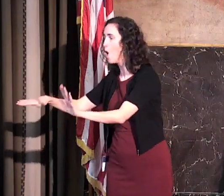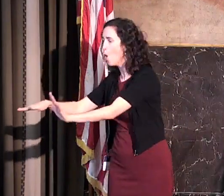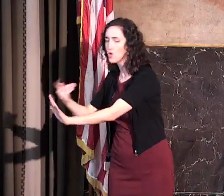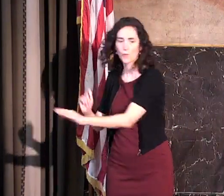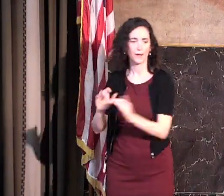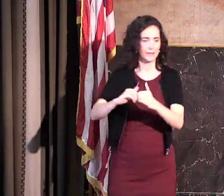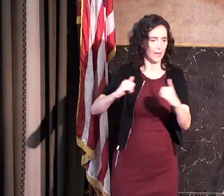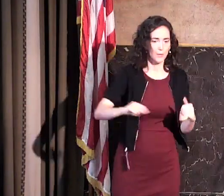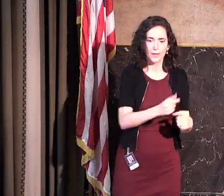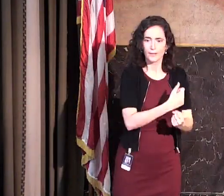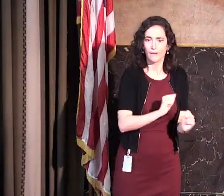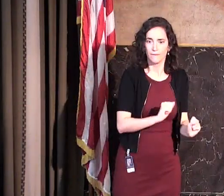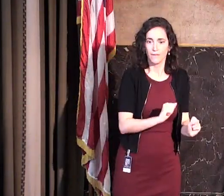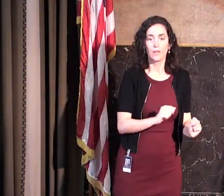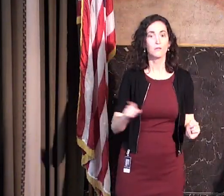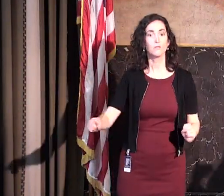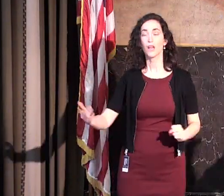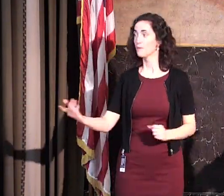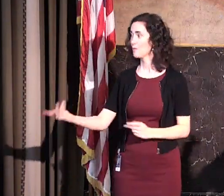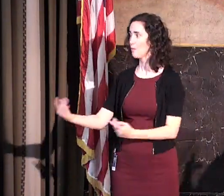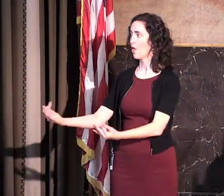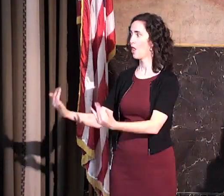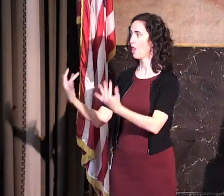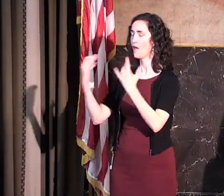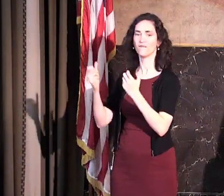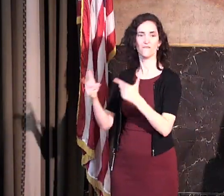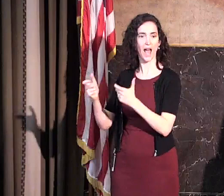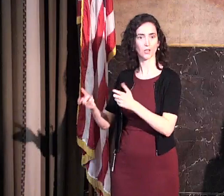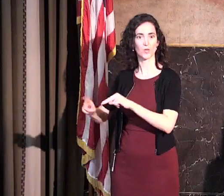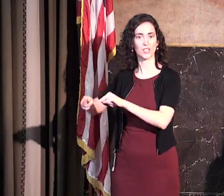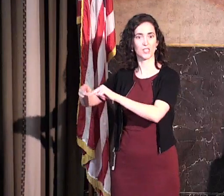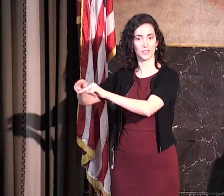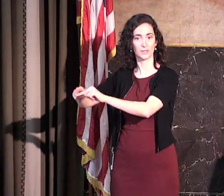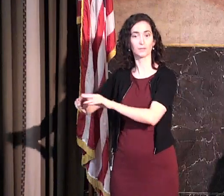are we seeing with our COVID patients? When I look through our list every morning,